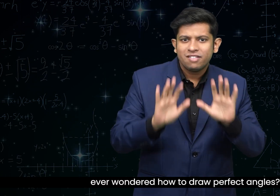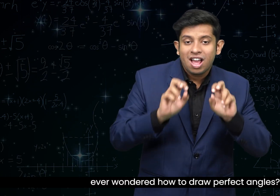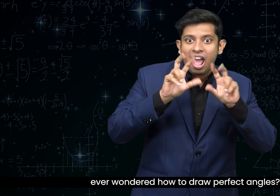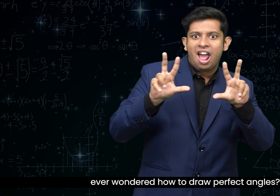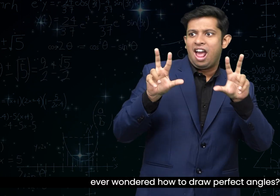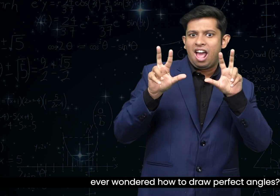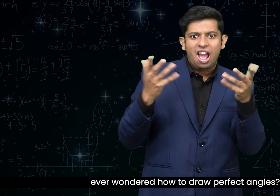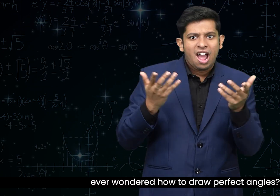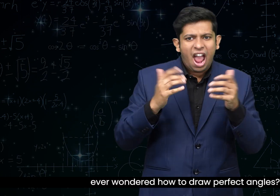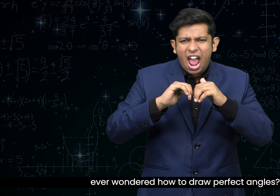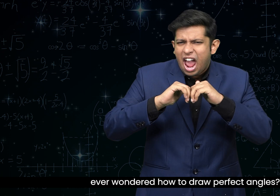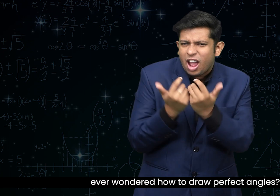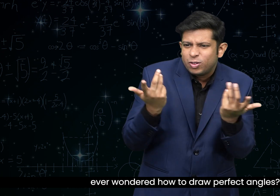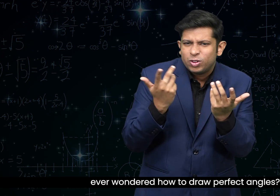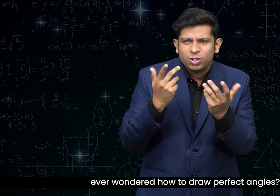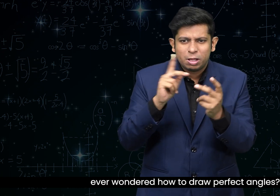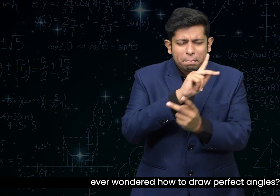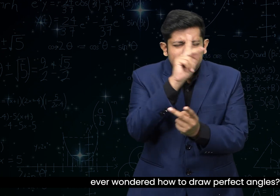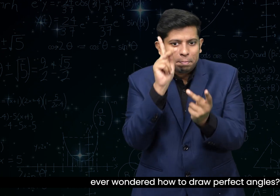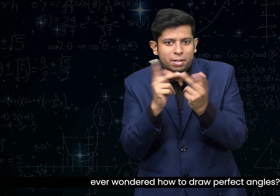Ever wondered how to draw perfect angles?